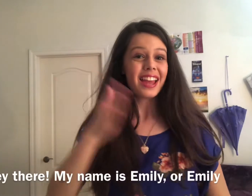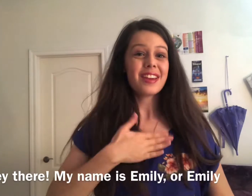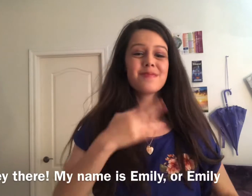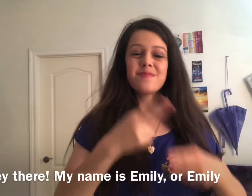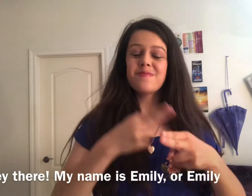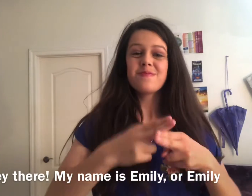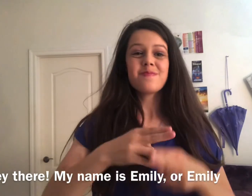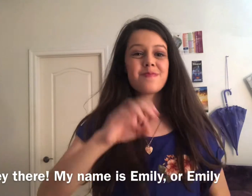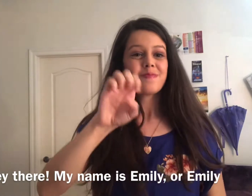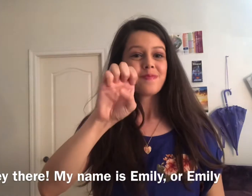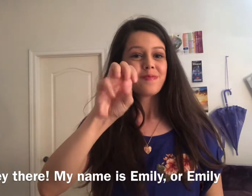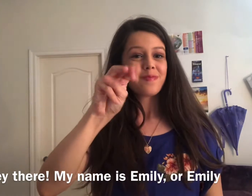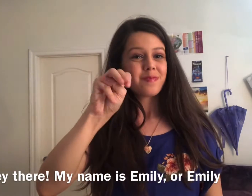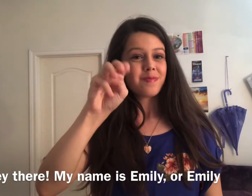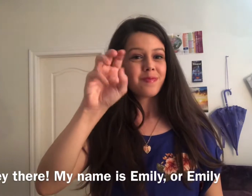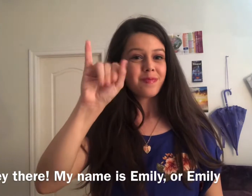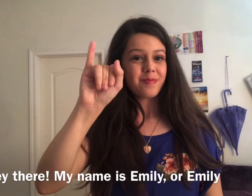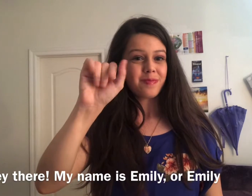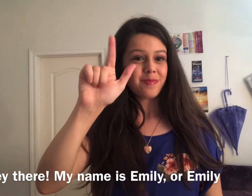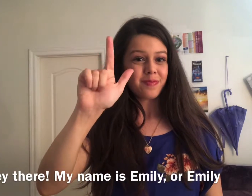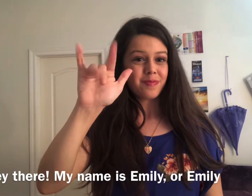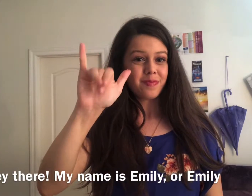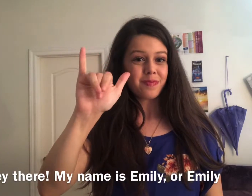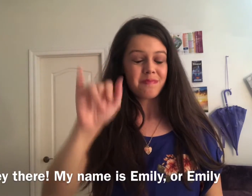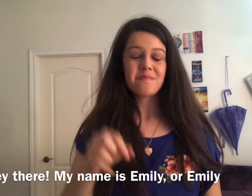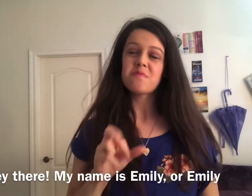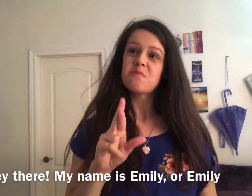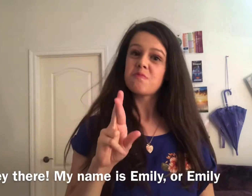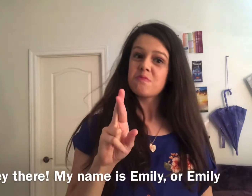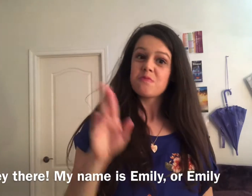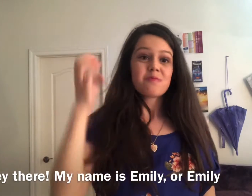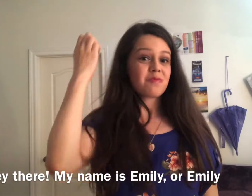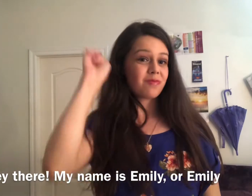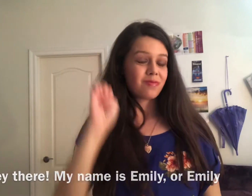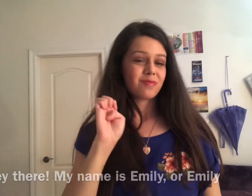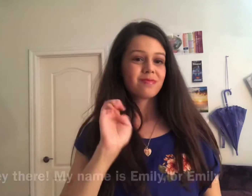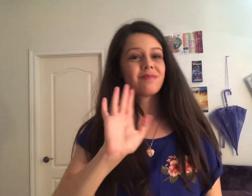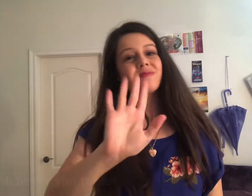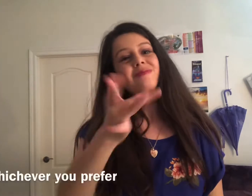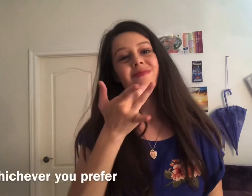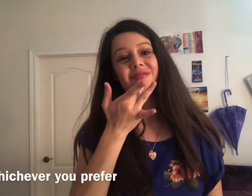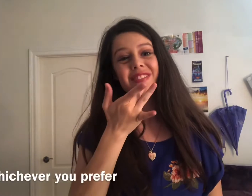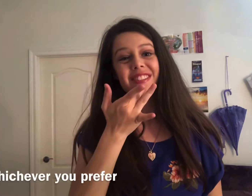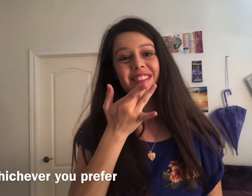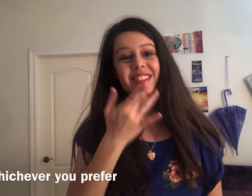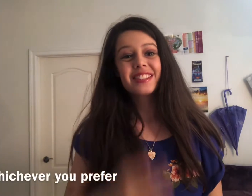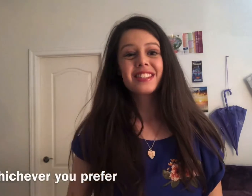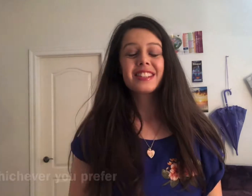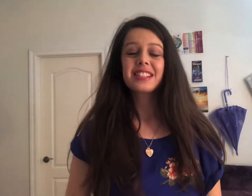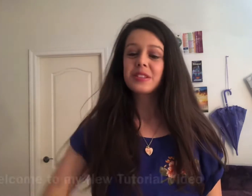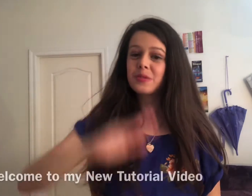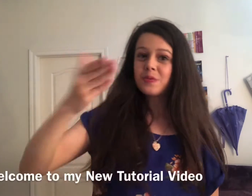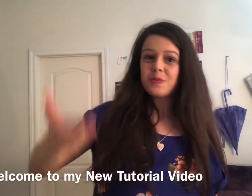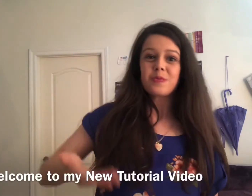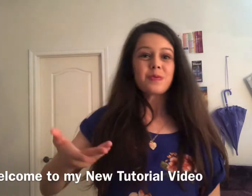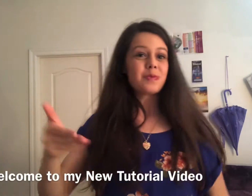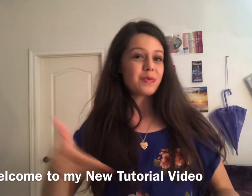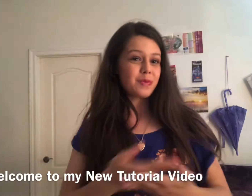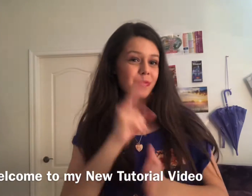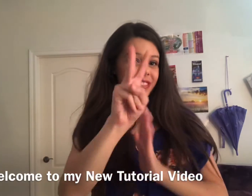Hey there guys, my name is Emily, or you can know me by my sign name, Emily, whichever you prefer. Welcome to my